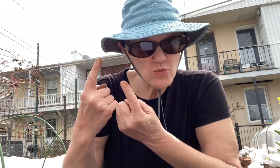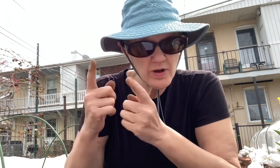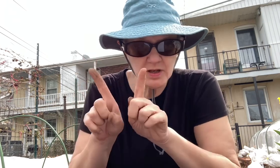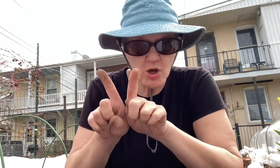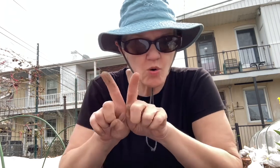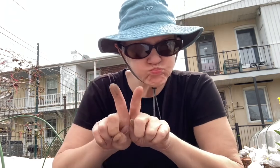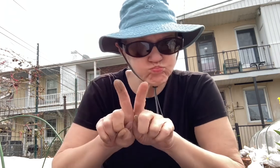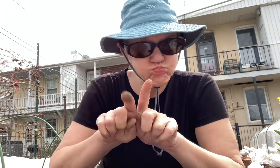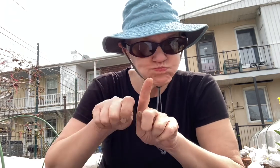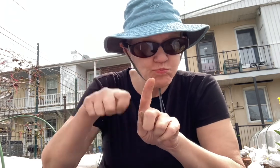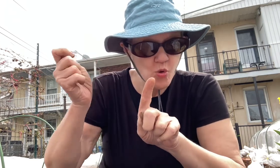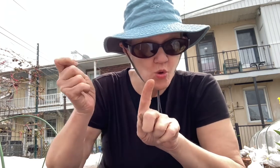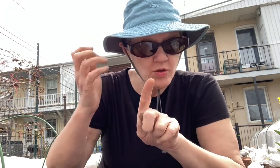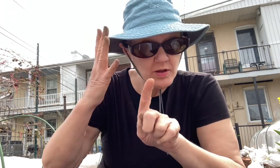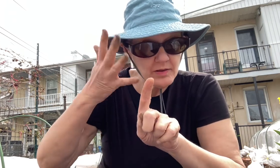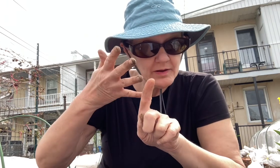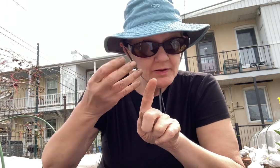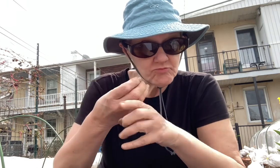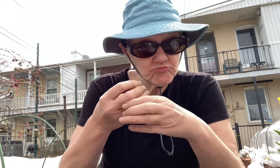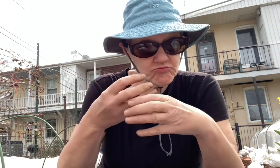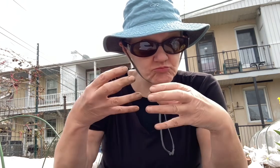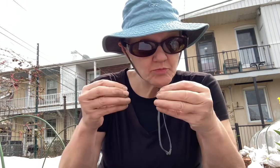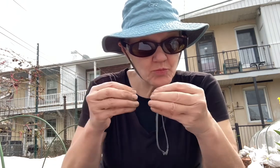the others to bulb up.